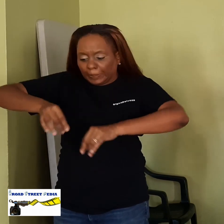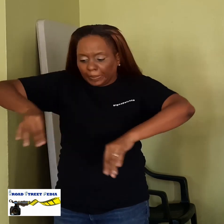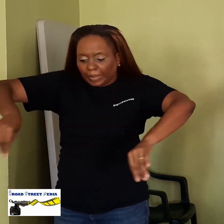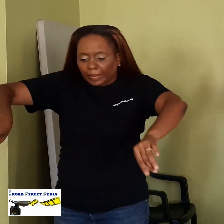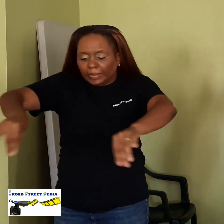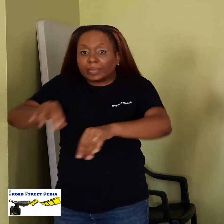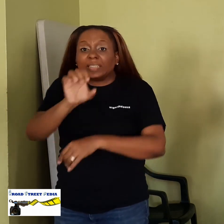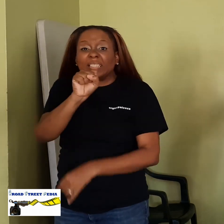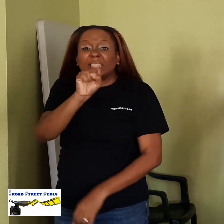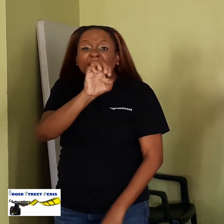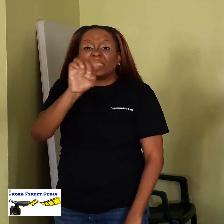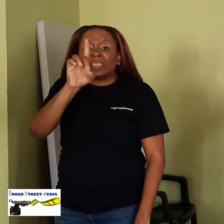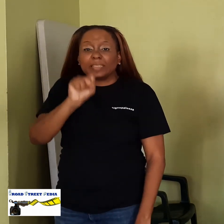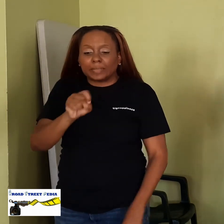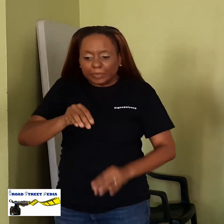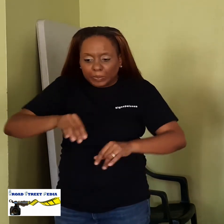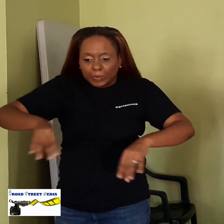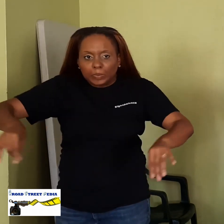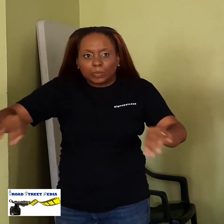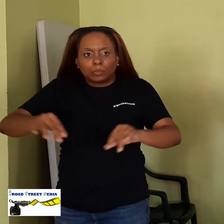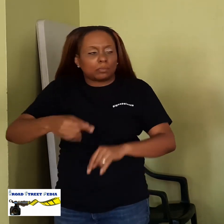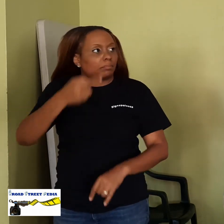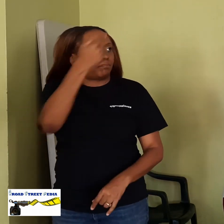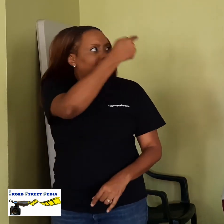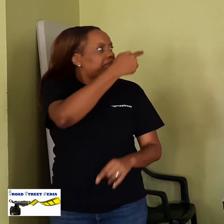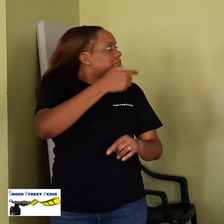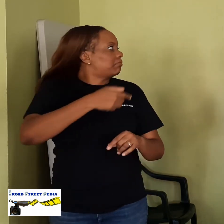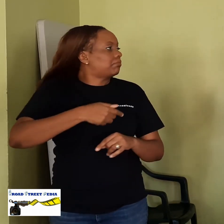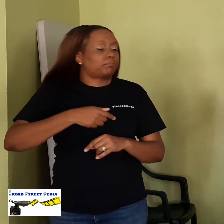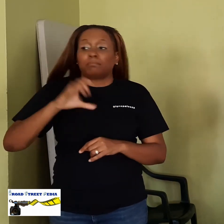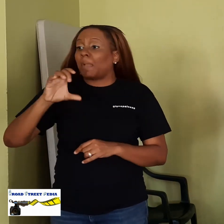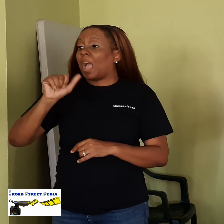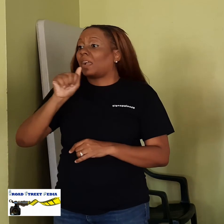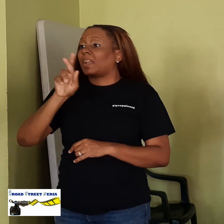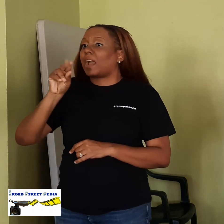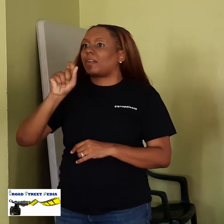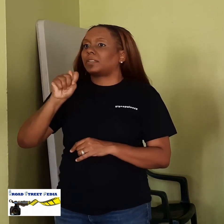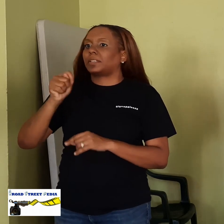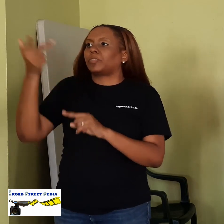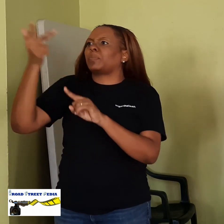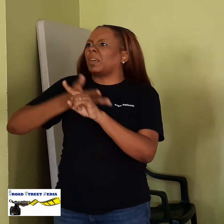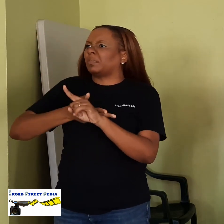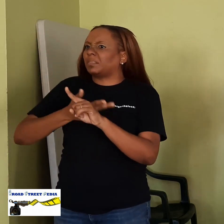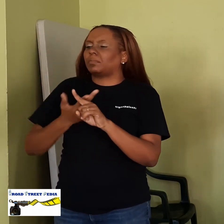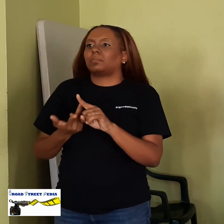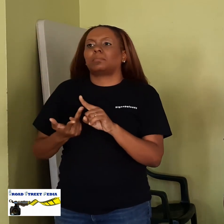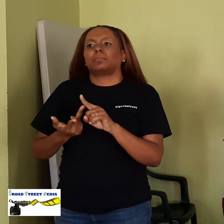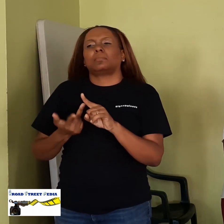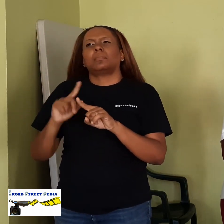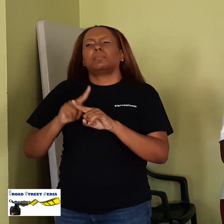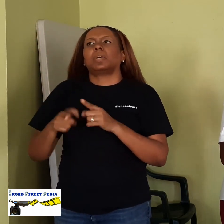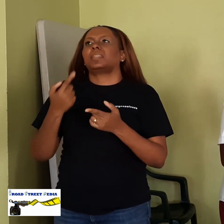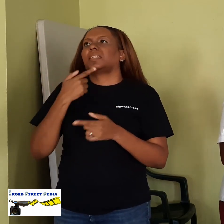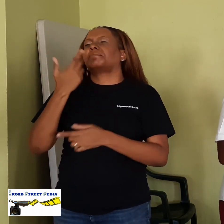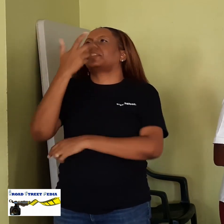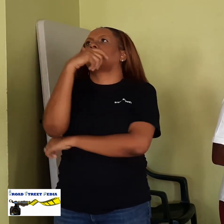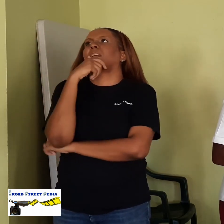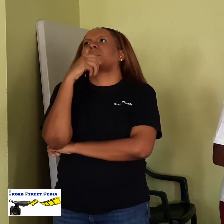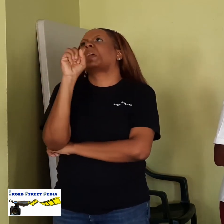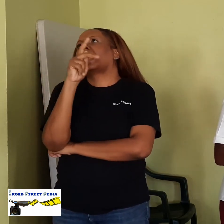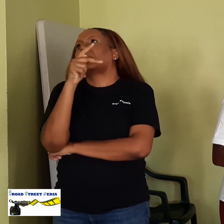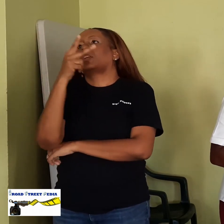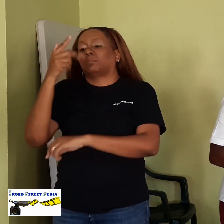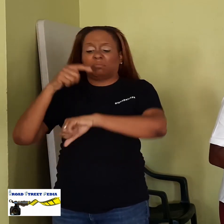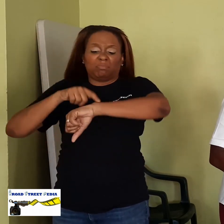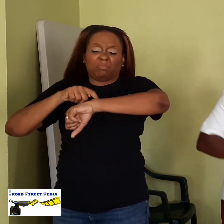harvested. In this case, the carrot takes 3 months. But you don't go and say, well, my carrots are 3 months,